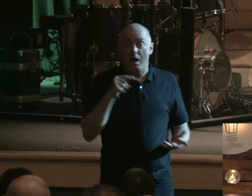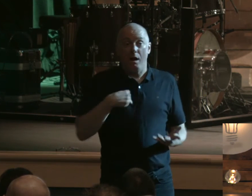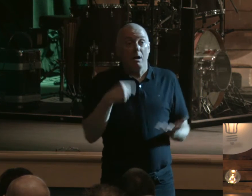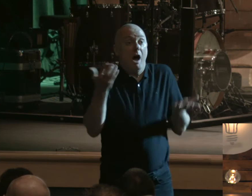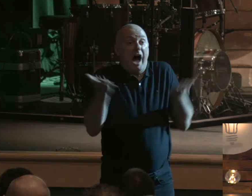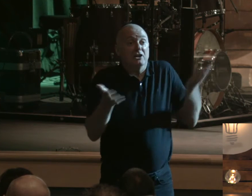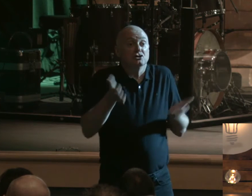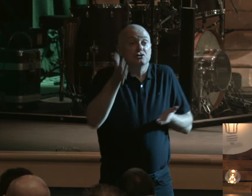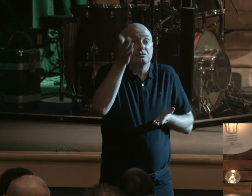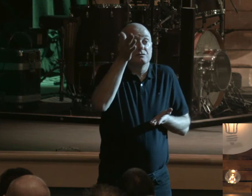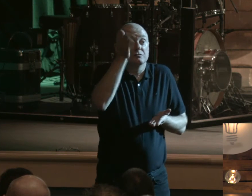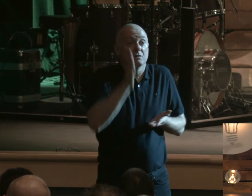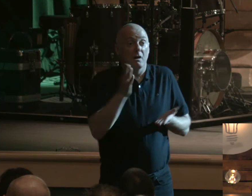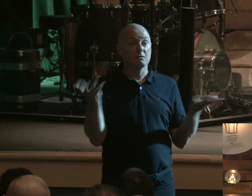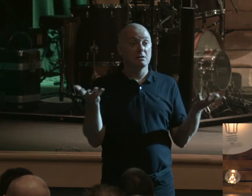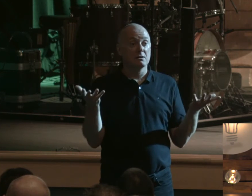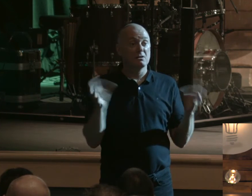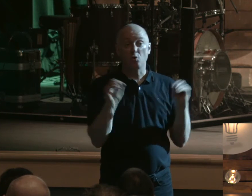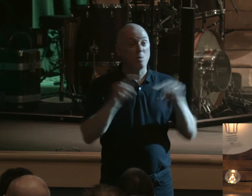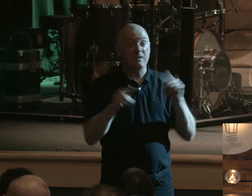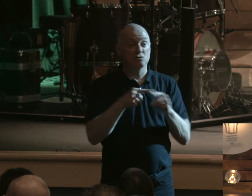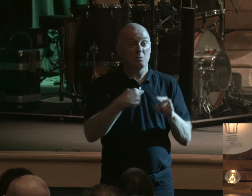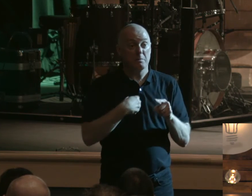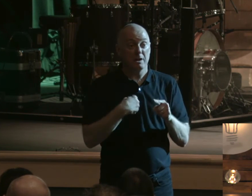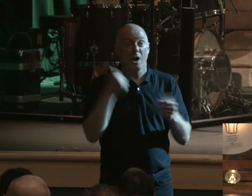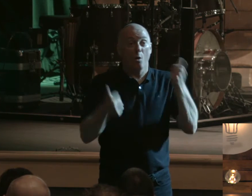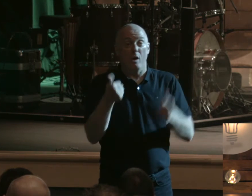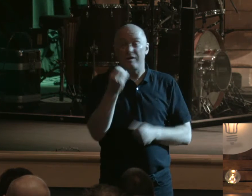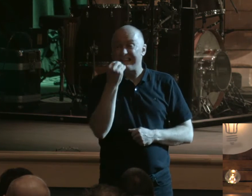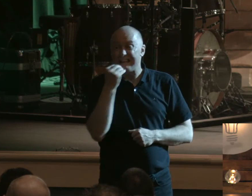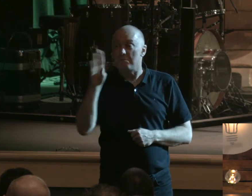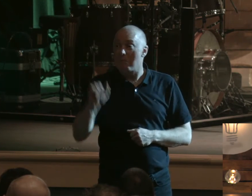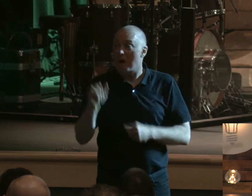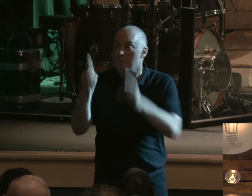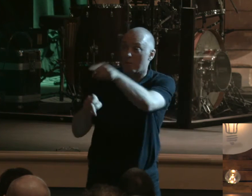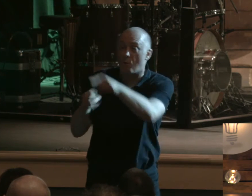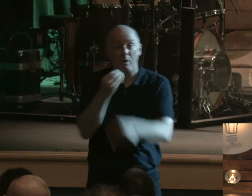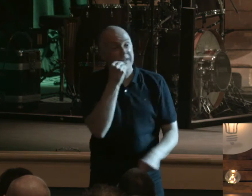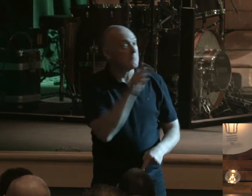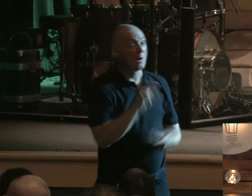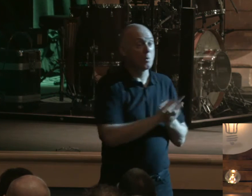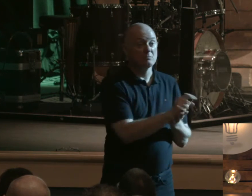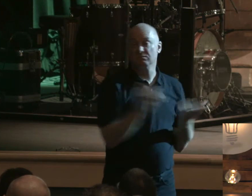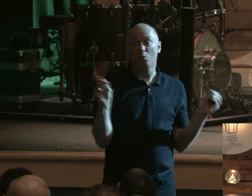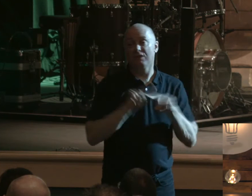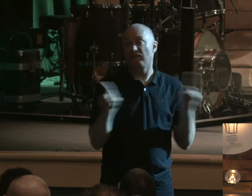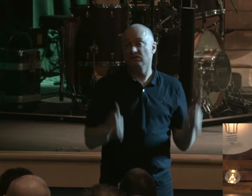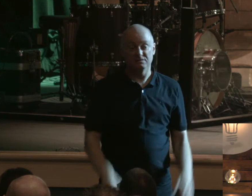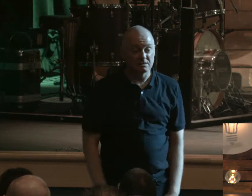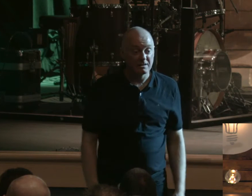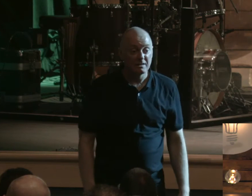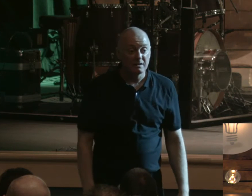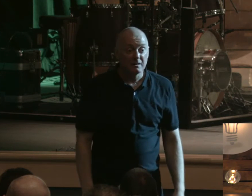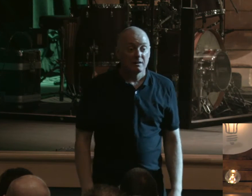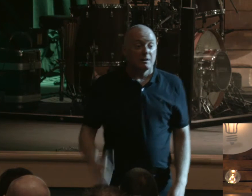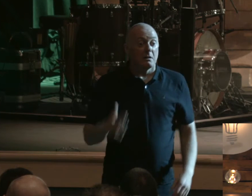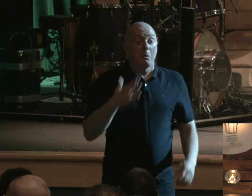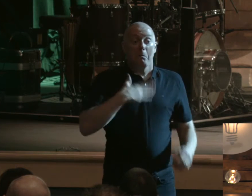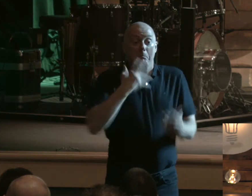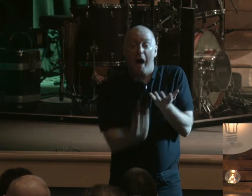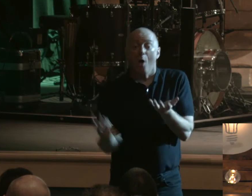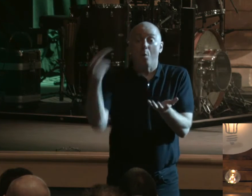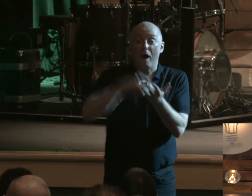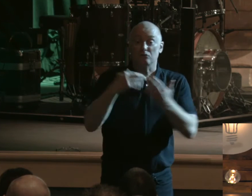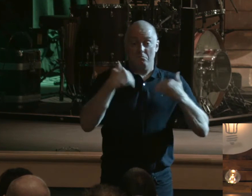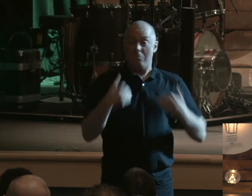and honoring the Lord Jesus. It will make no difference to me whether I mean by cannibals or by worms. And in the great day, my resurrection body